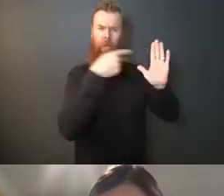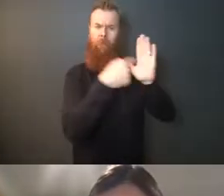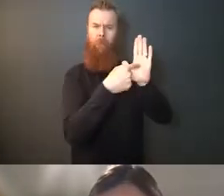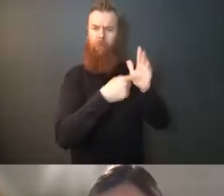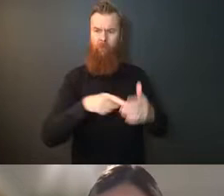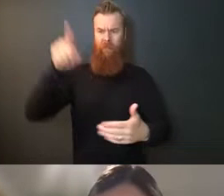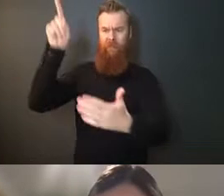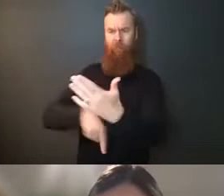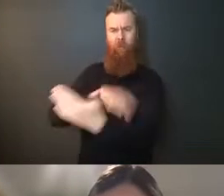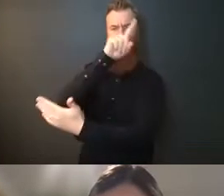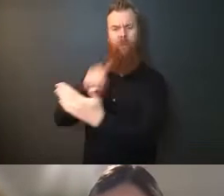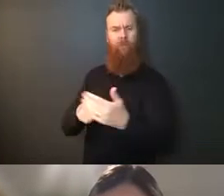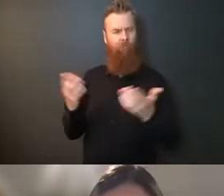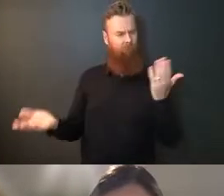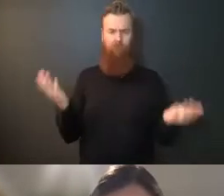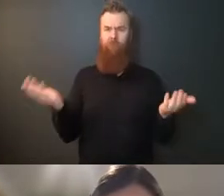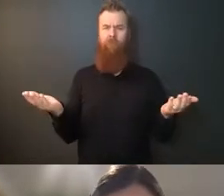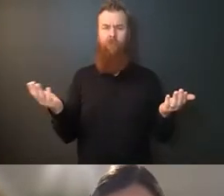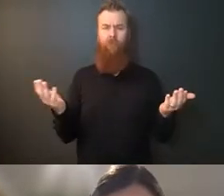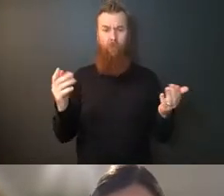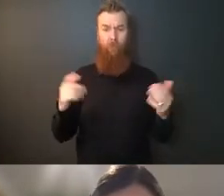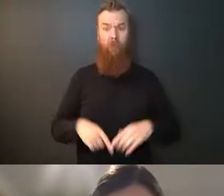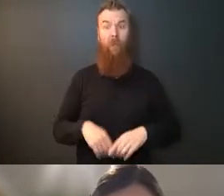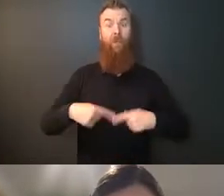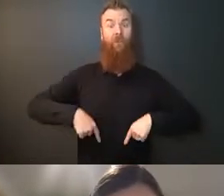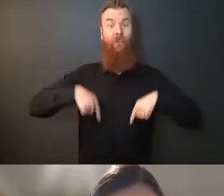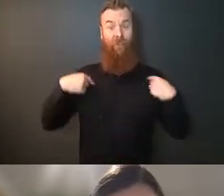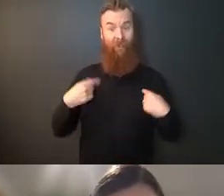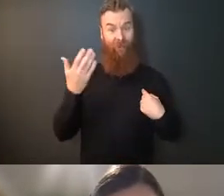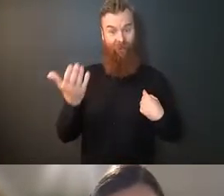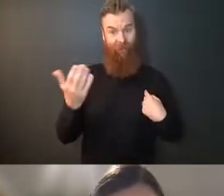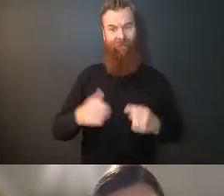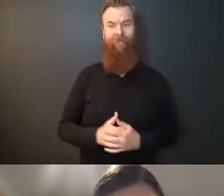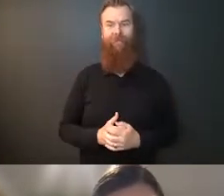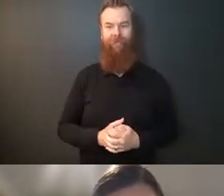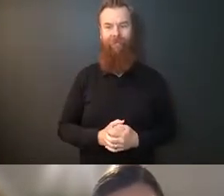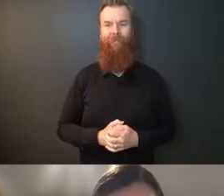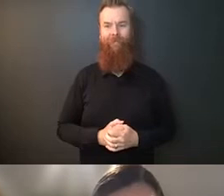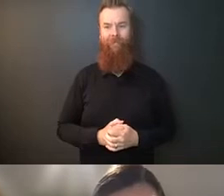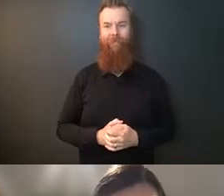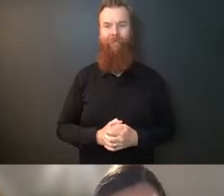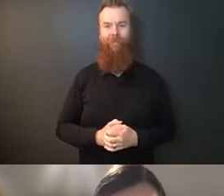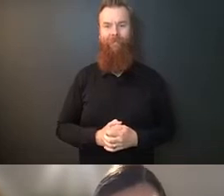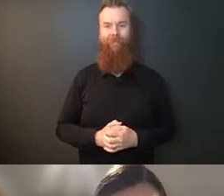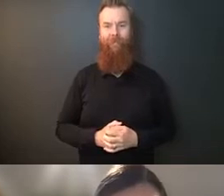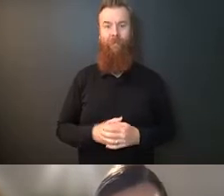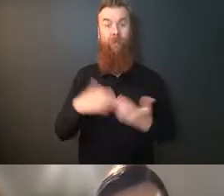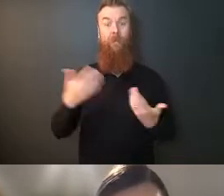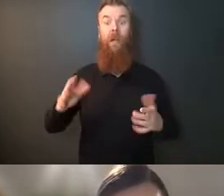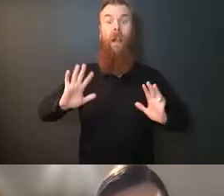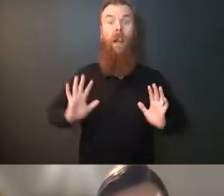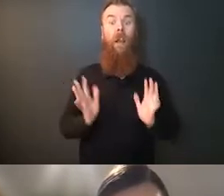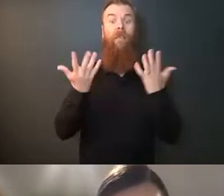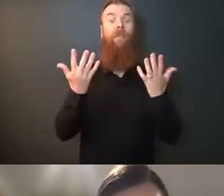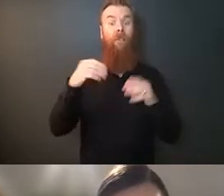Shirley Liu, Australia. All around the world, no matter where you live, there exists youth with varying disabilities.